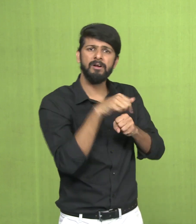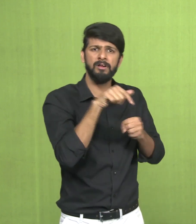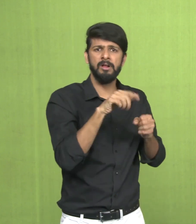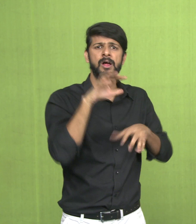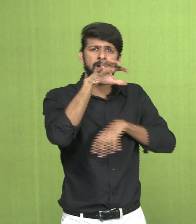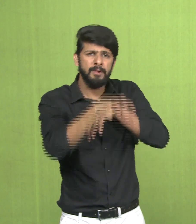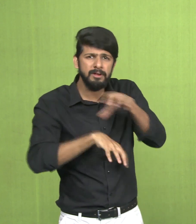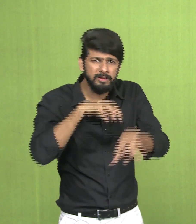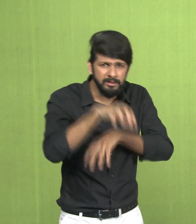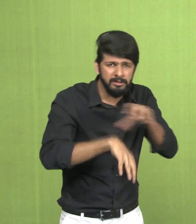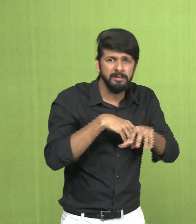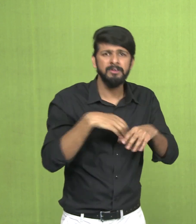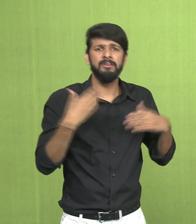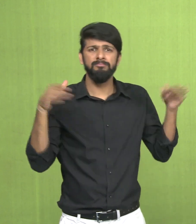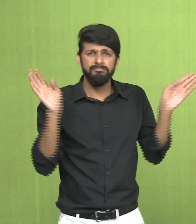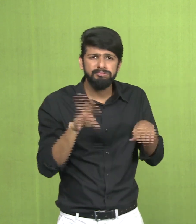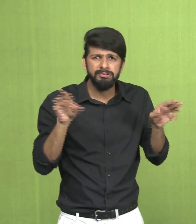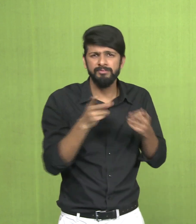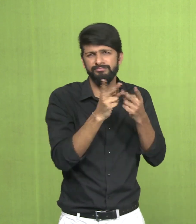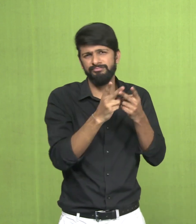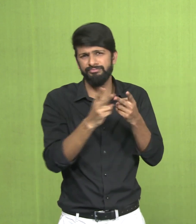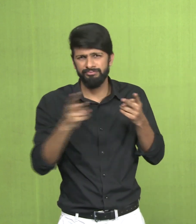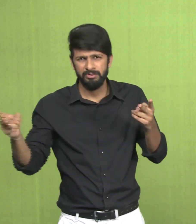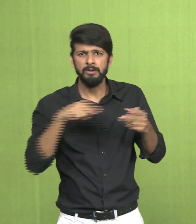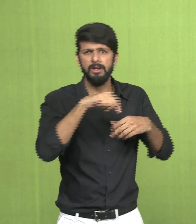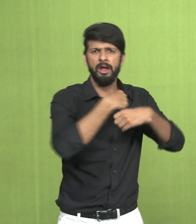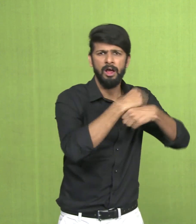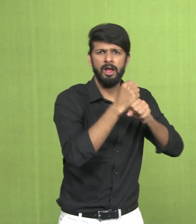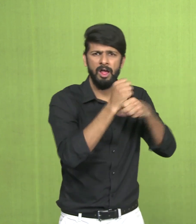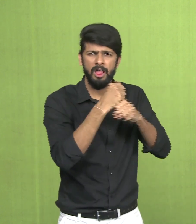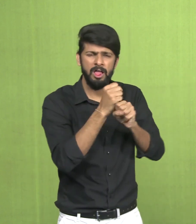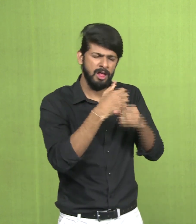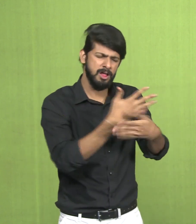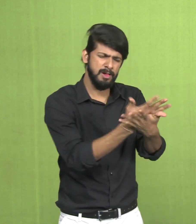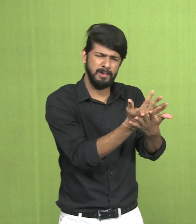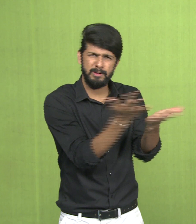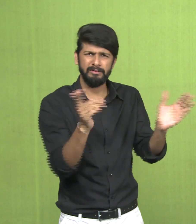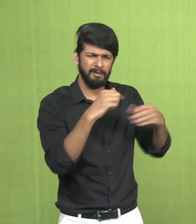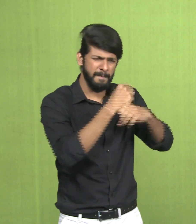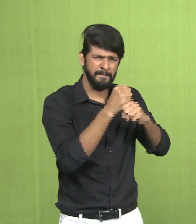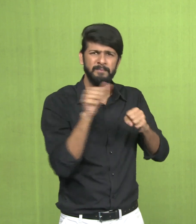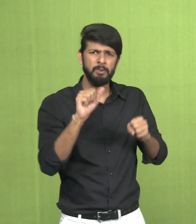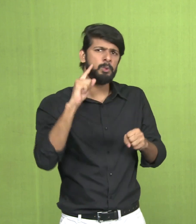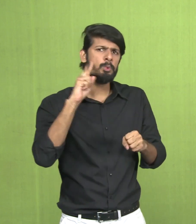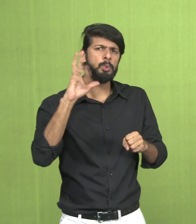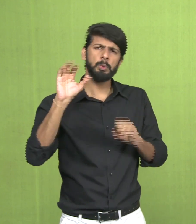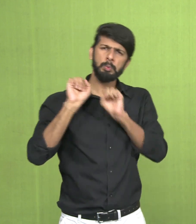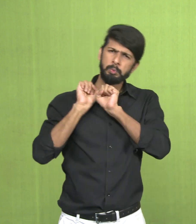dwarfs, animals and birds, and these sculptures provide us